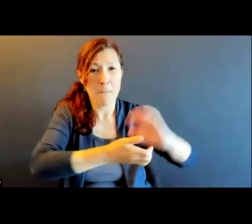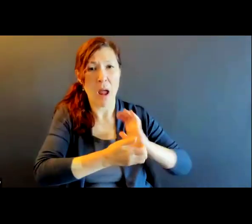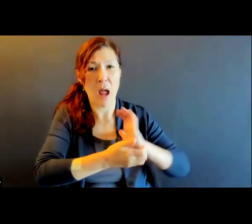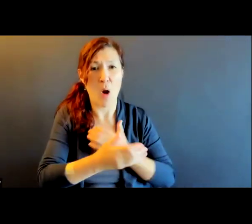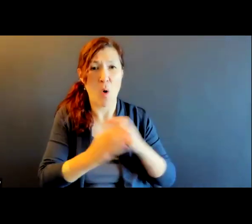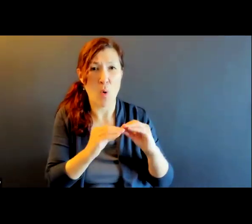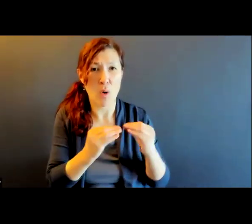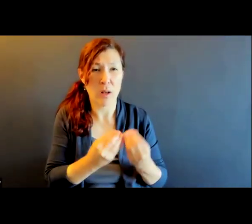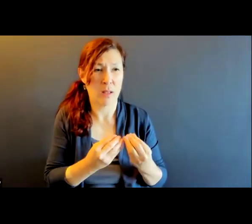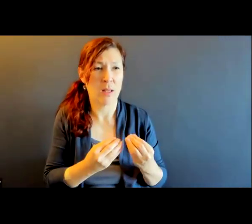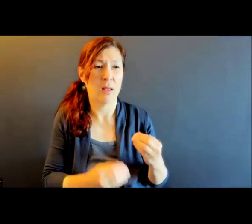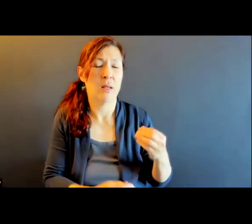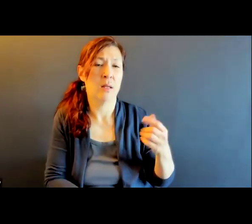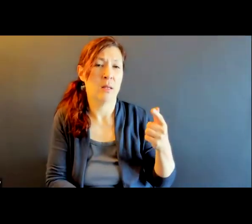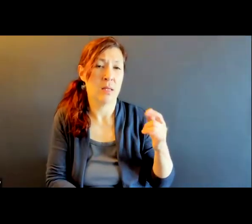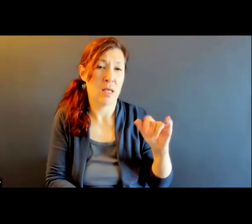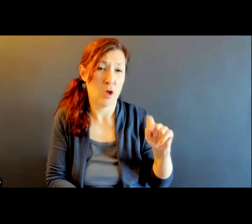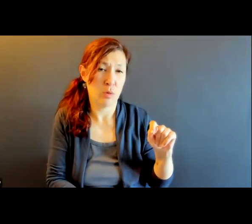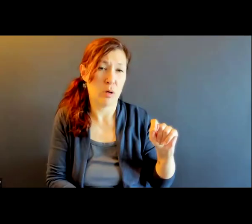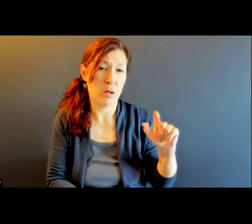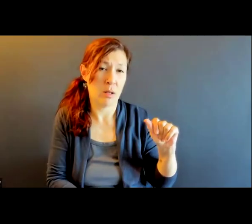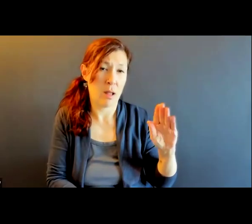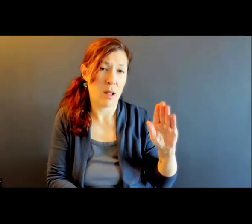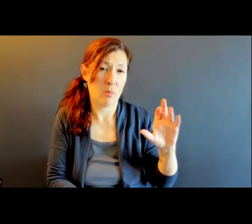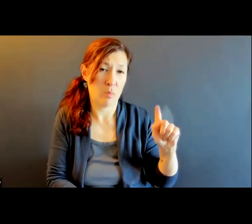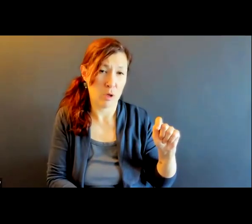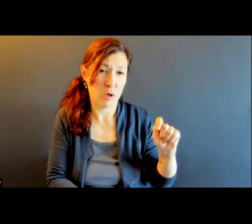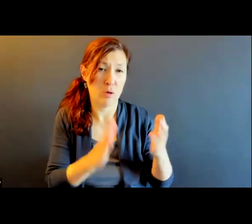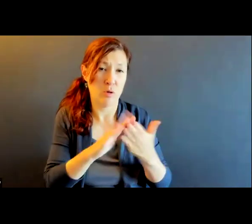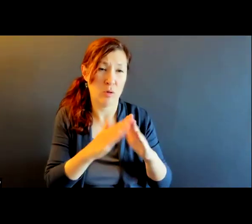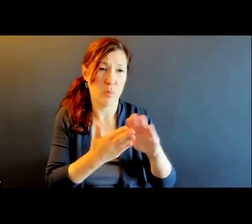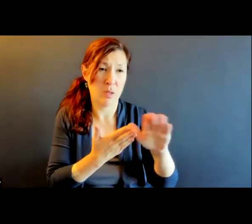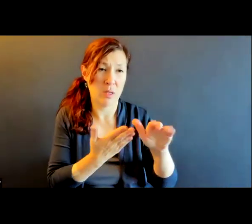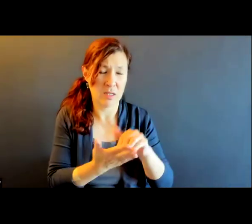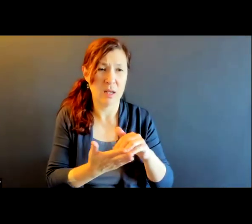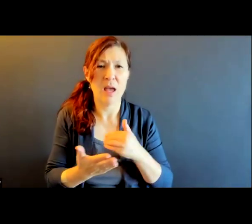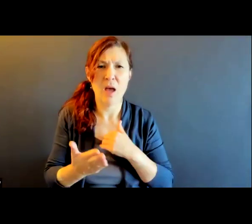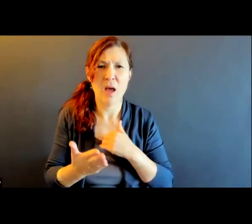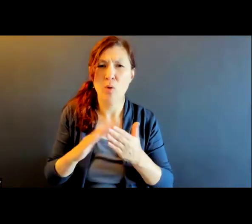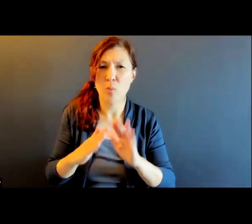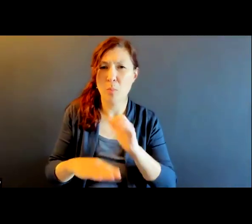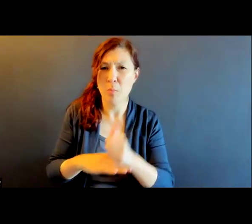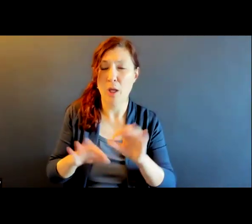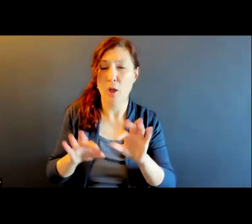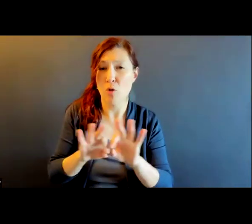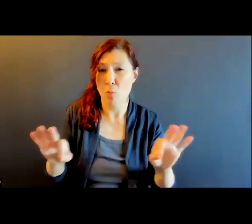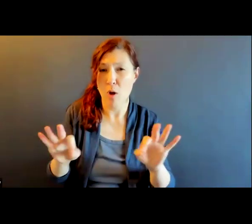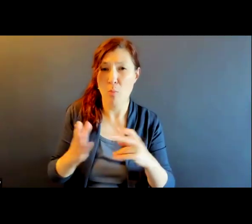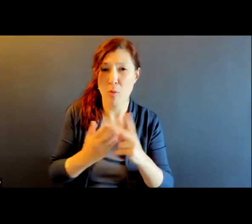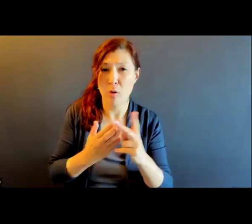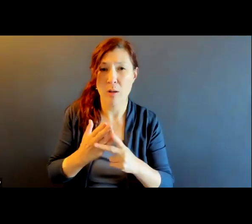organization, the Gilbert Albert Community Center, to offer a community-based diploma program that integrates